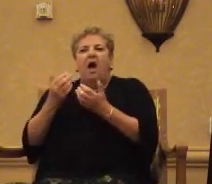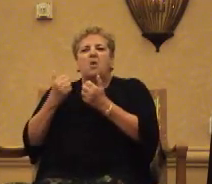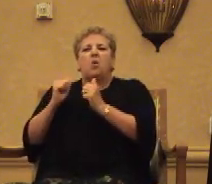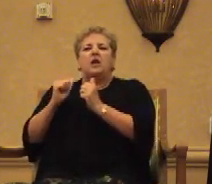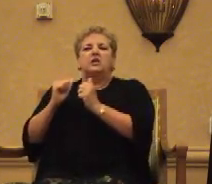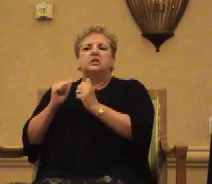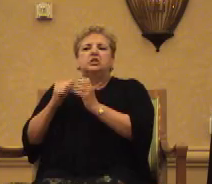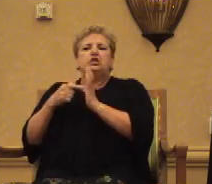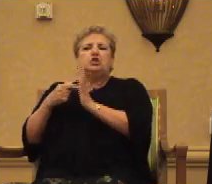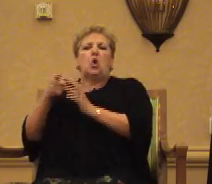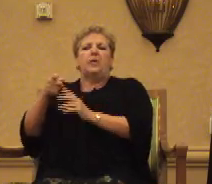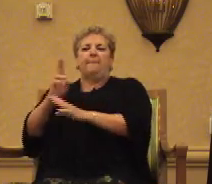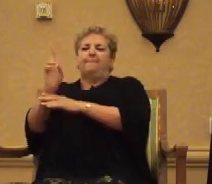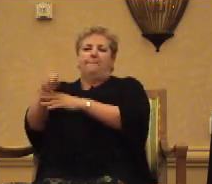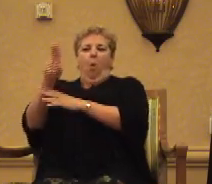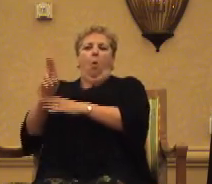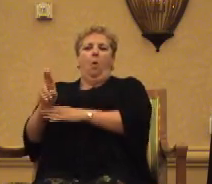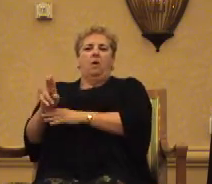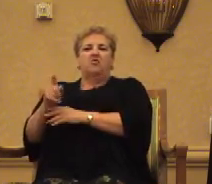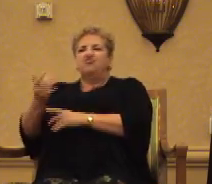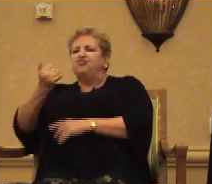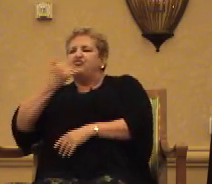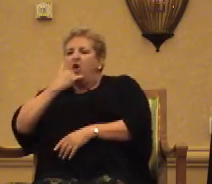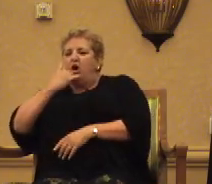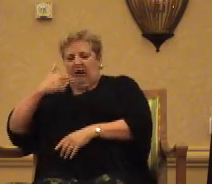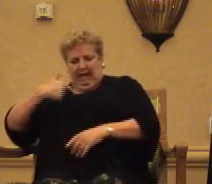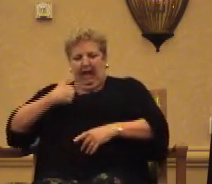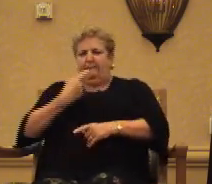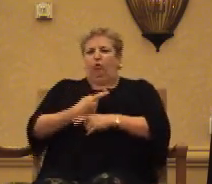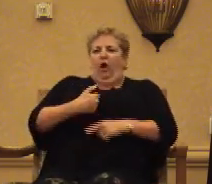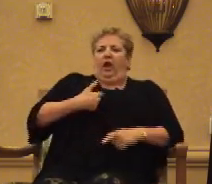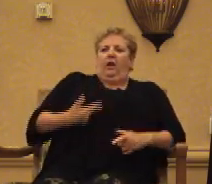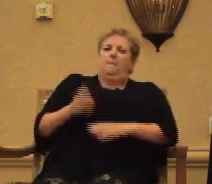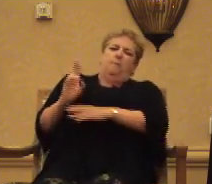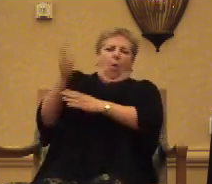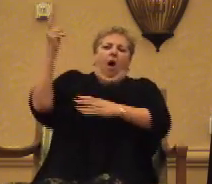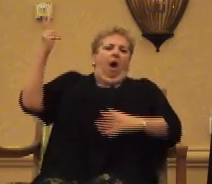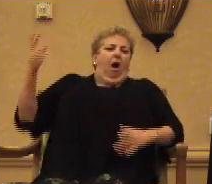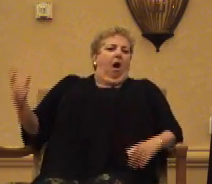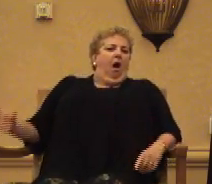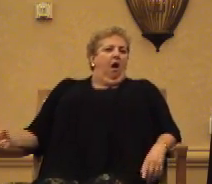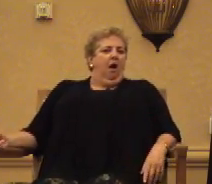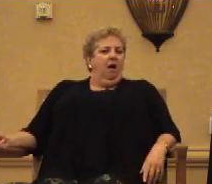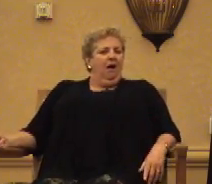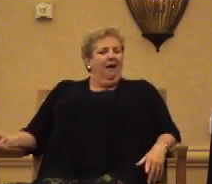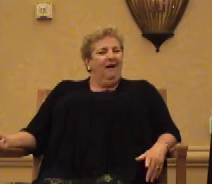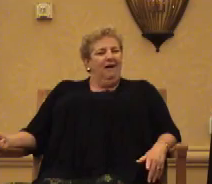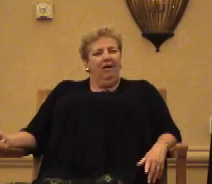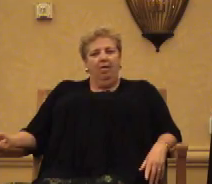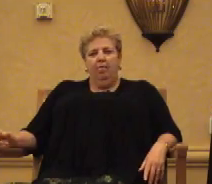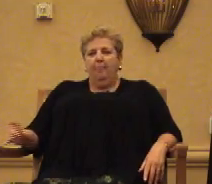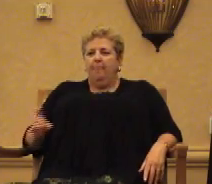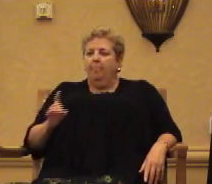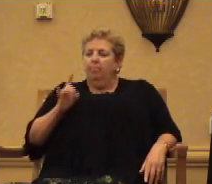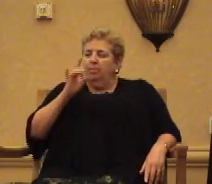they weren't right about their program and I was. Right? Now that's pathetic. But I went through a phase like